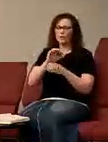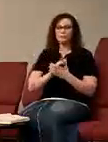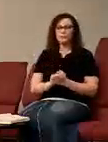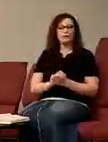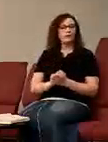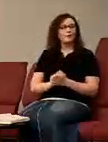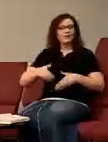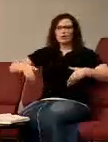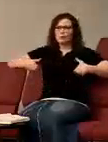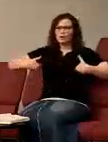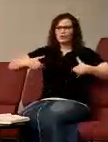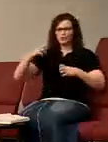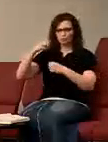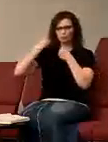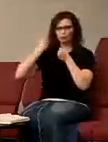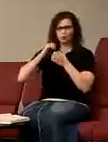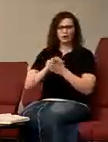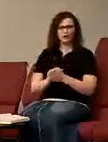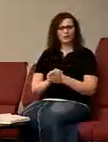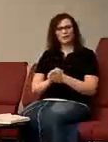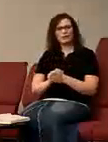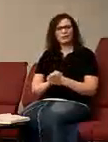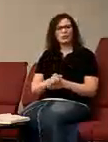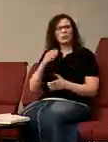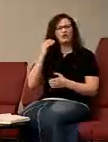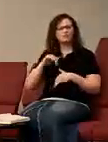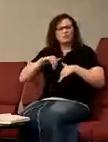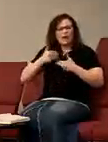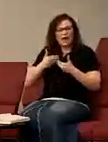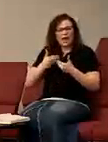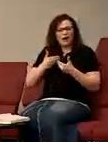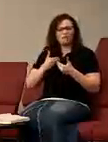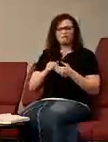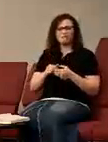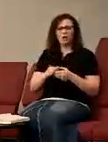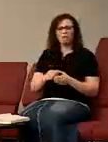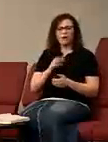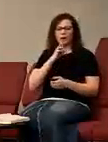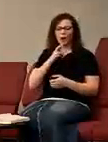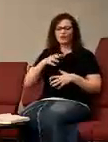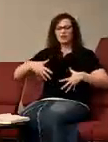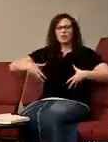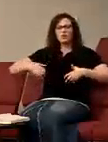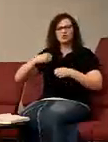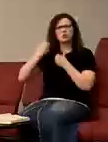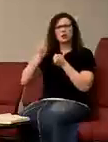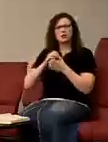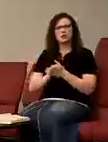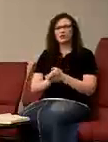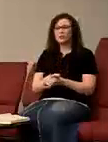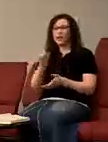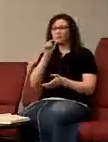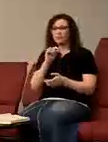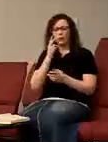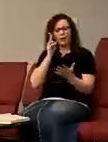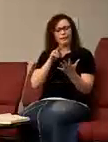I know monkeys are strong. And I said, well, how come monkeys are so strong? Well, then I started searching it out. I mean, they're not just a little strong. If